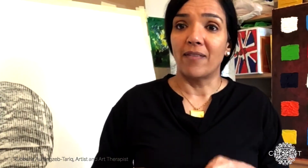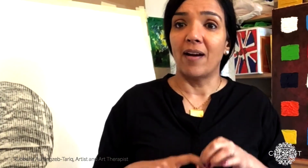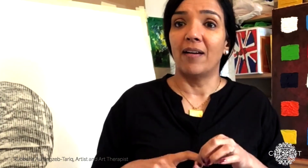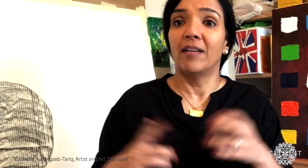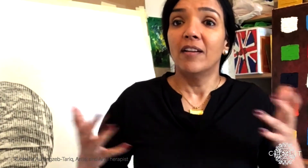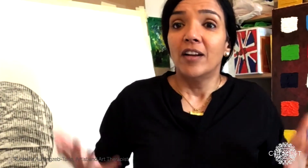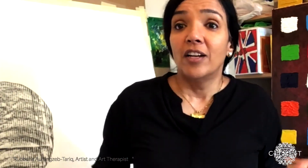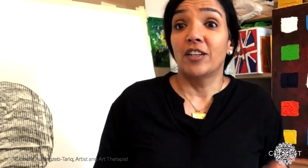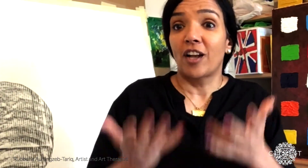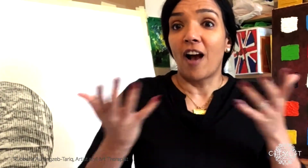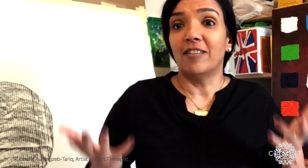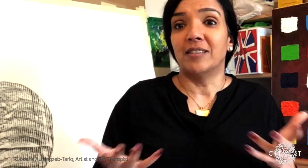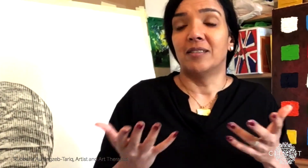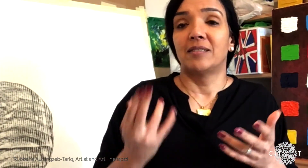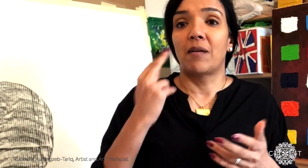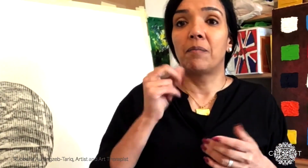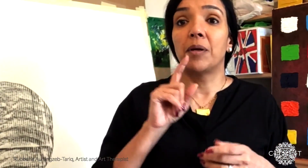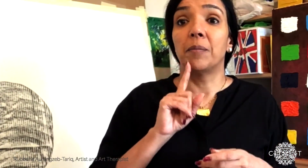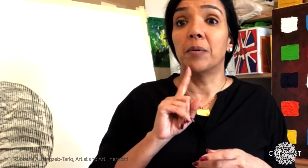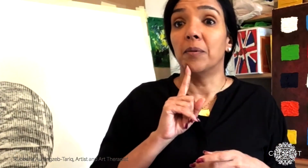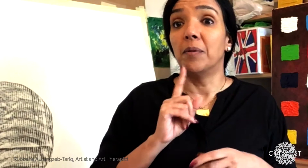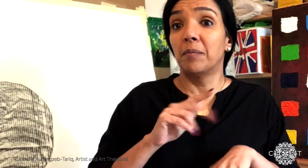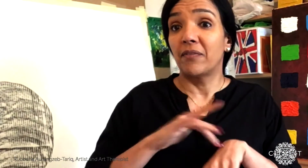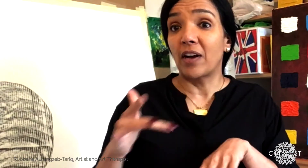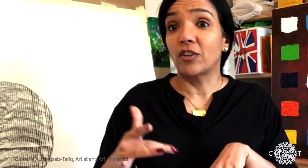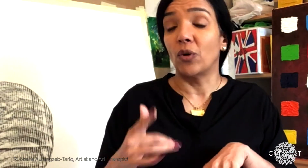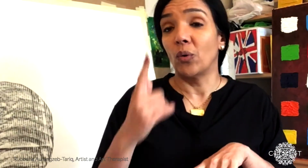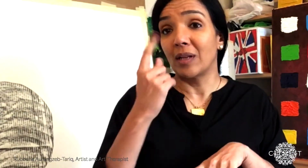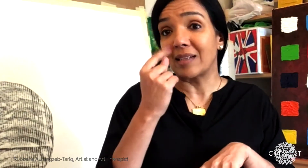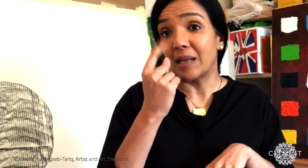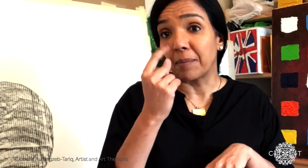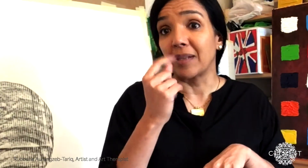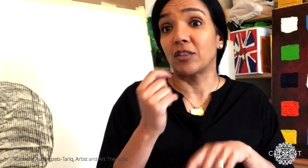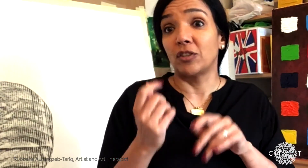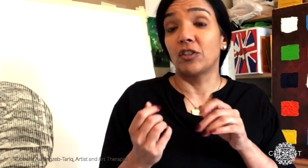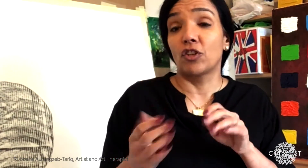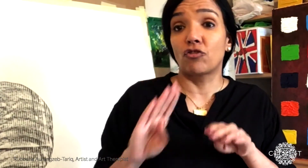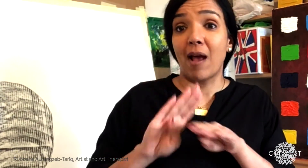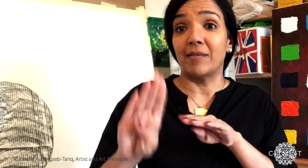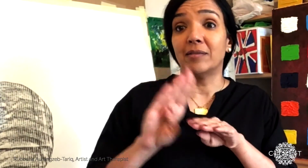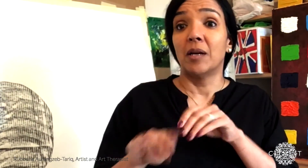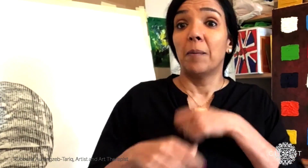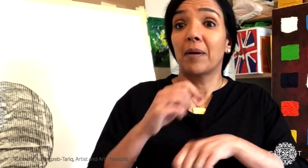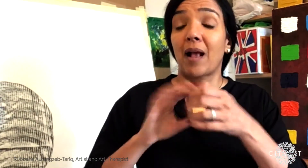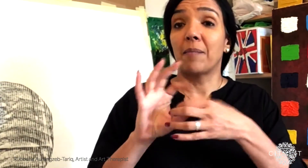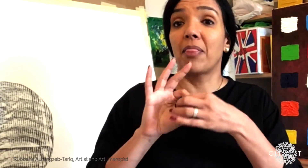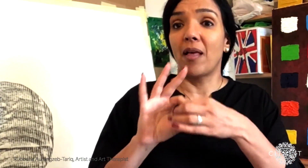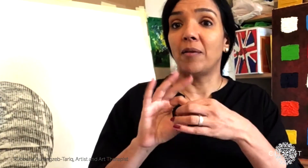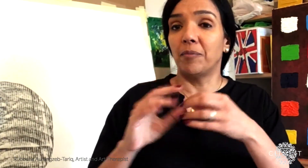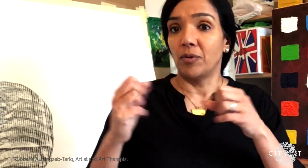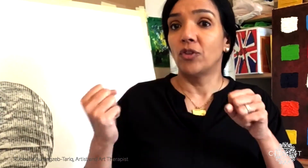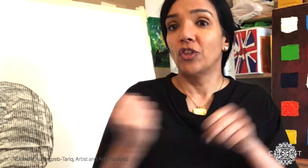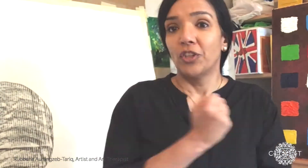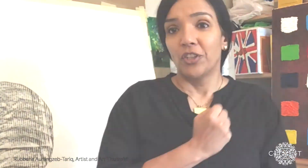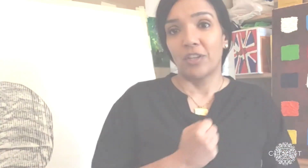qualified, encourage deaf people, professionals who have the ability to train, become safer, they